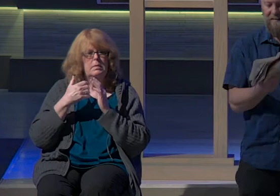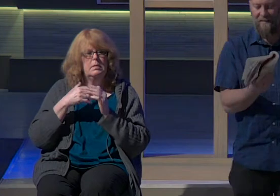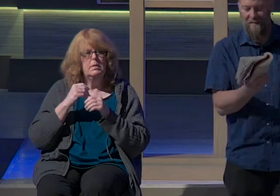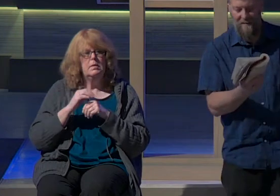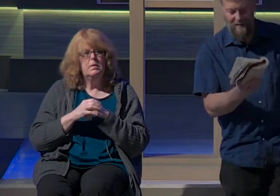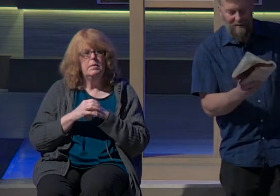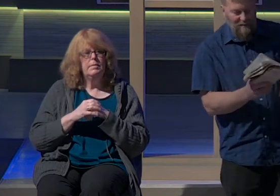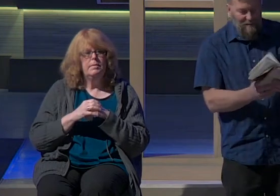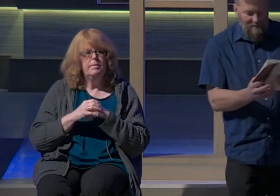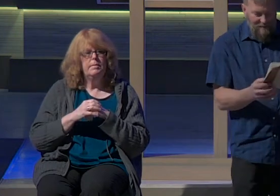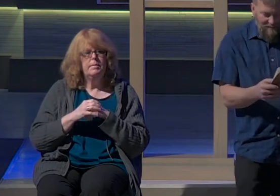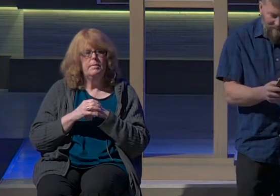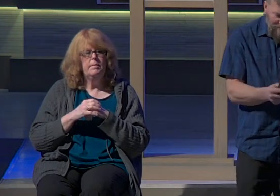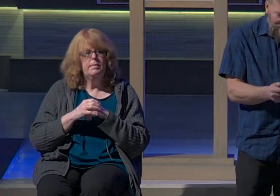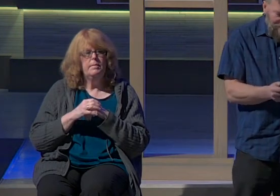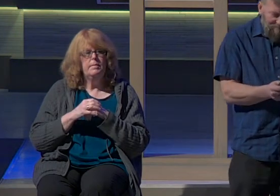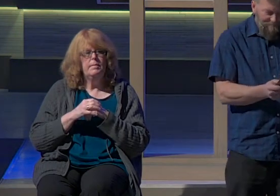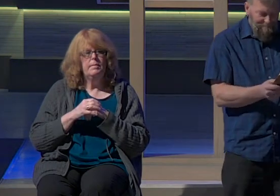striking.